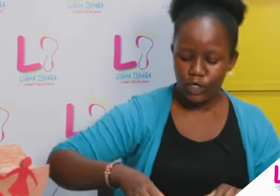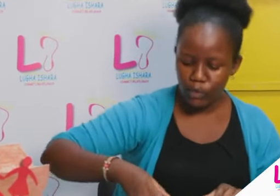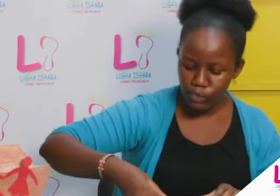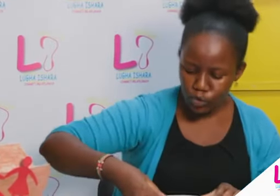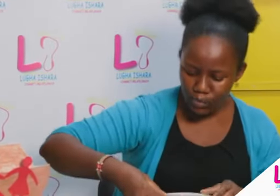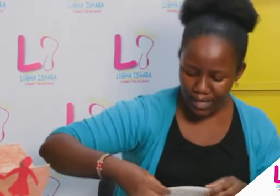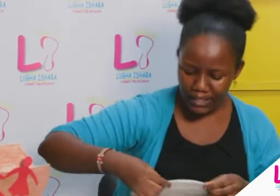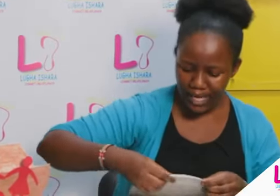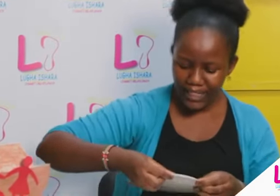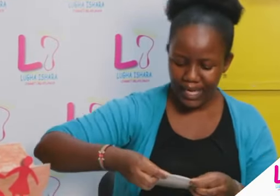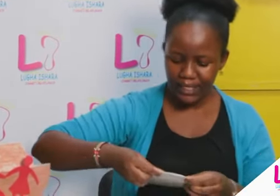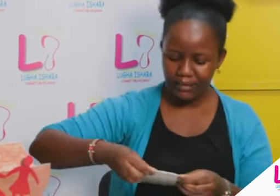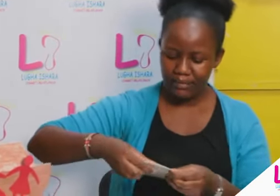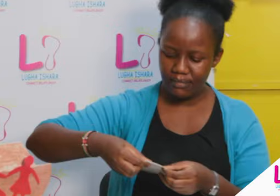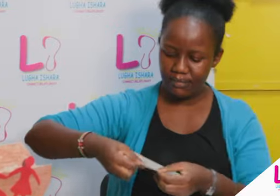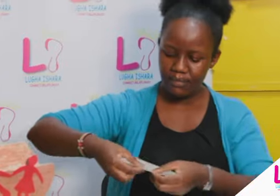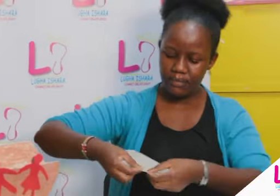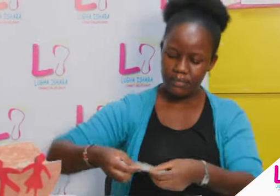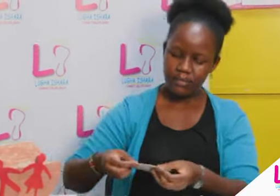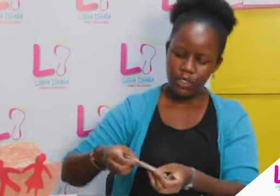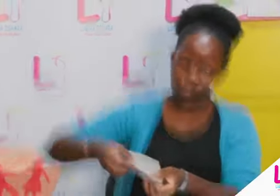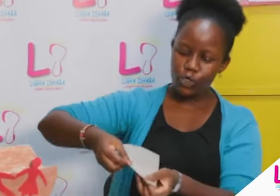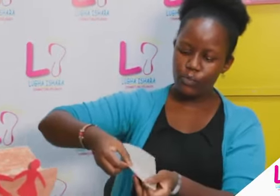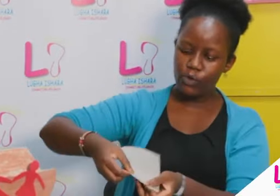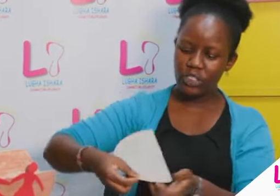don't put too much. And then you